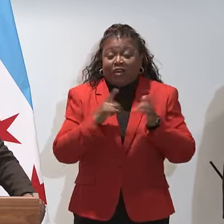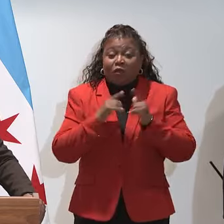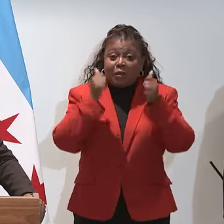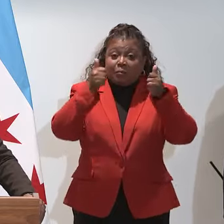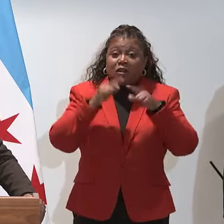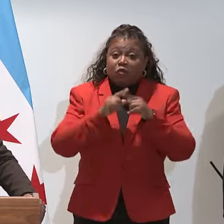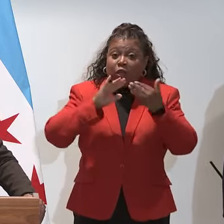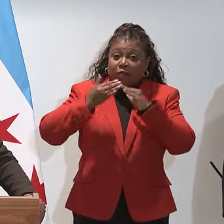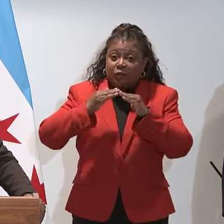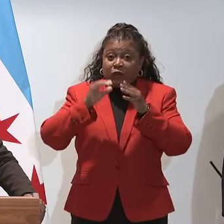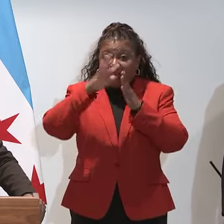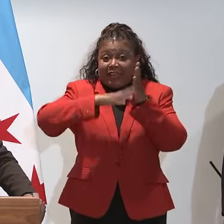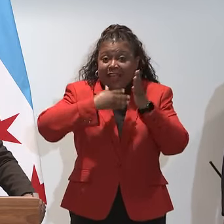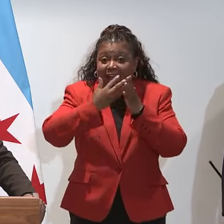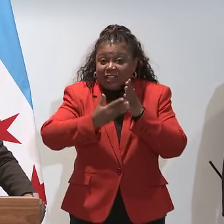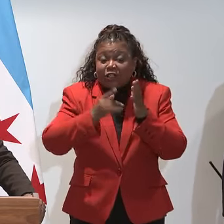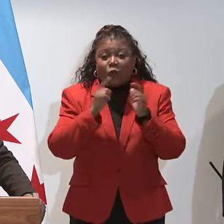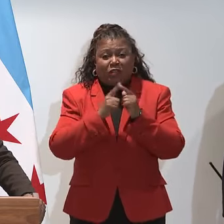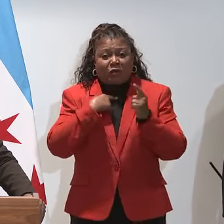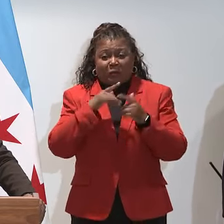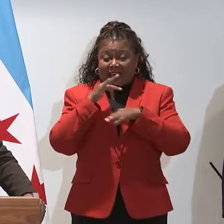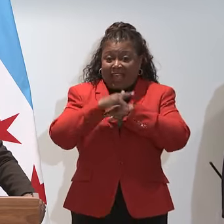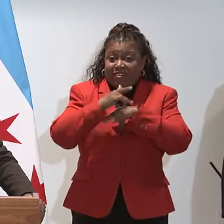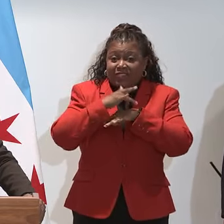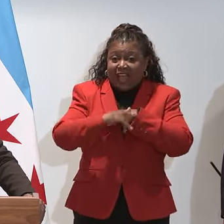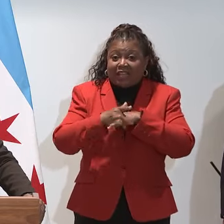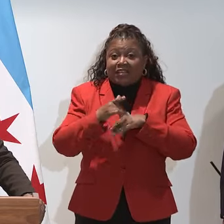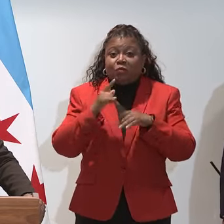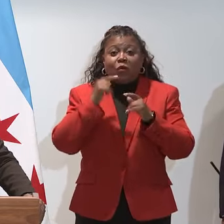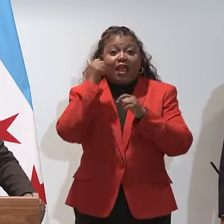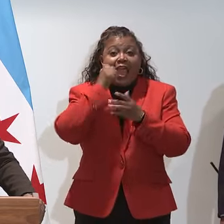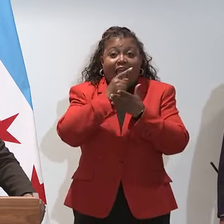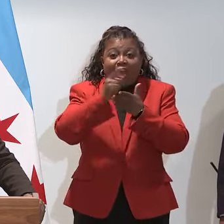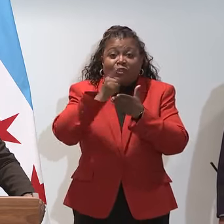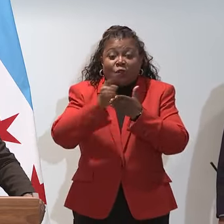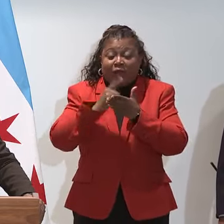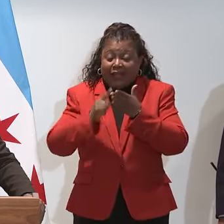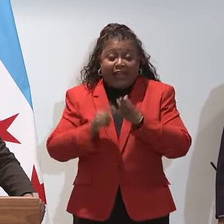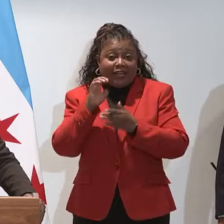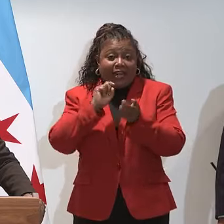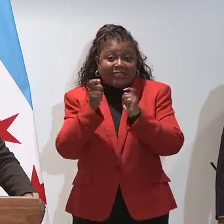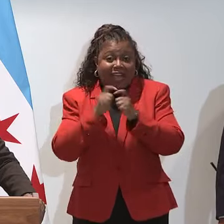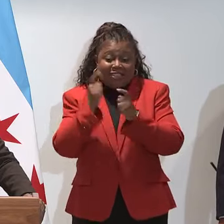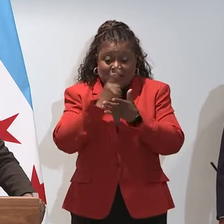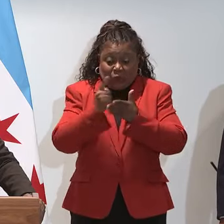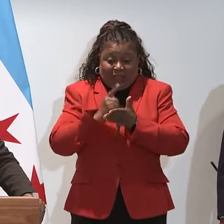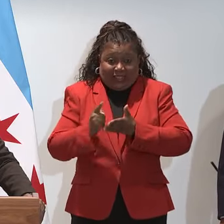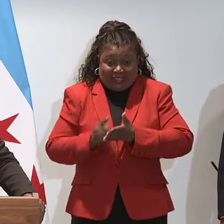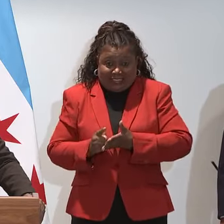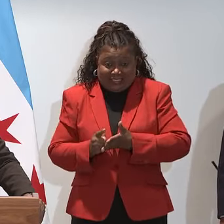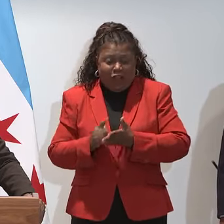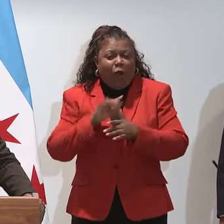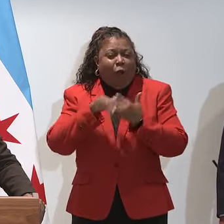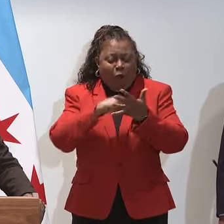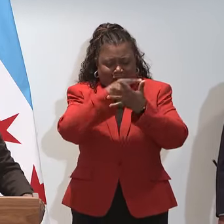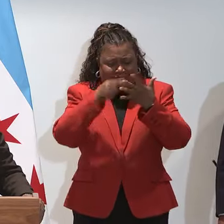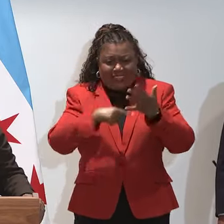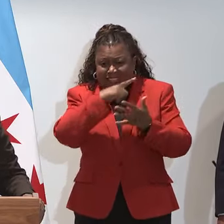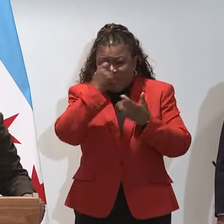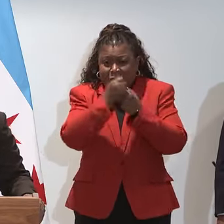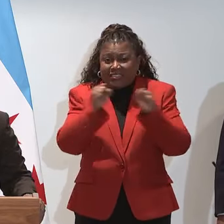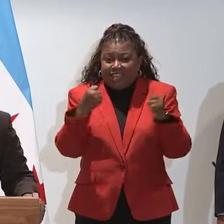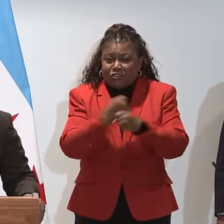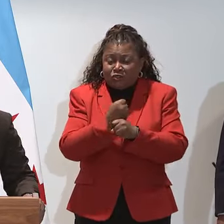be put up on community calendars, which will be available every week and updated on a weekly basis. All of these summer